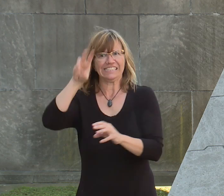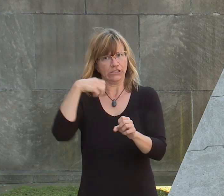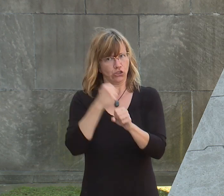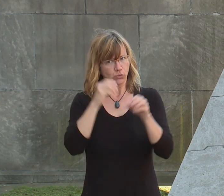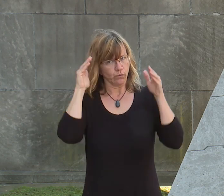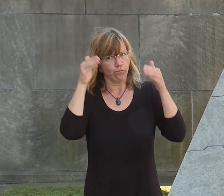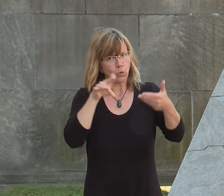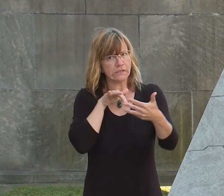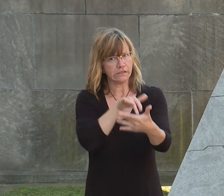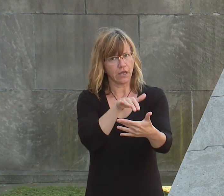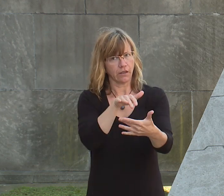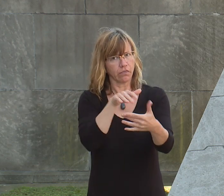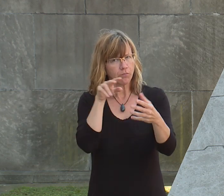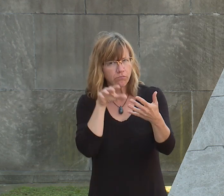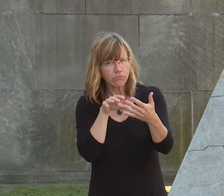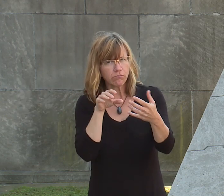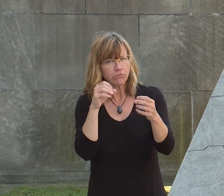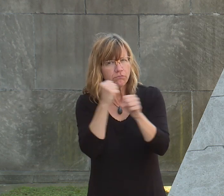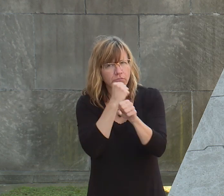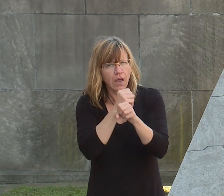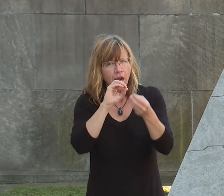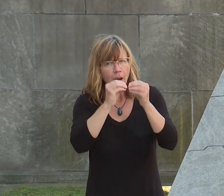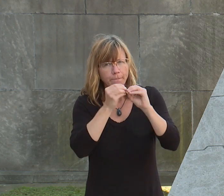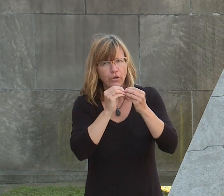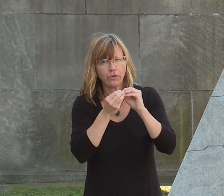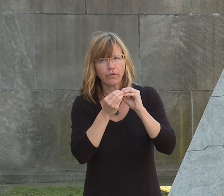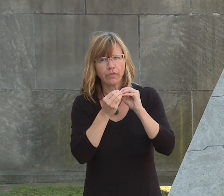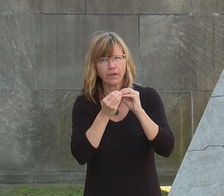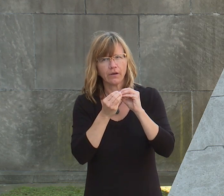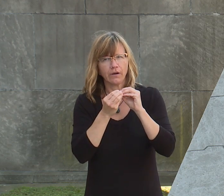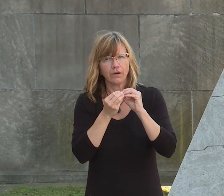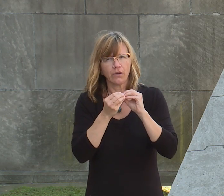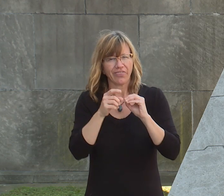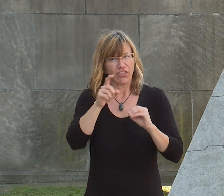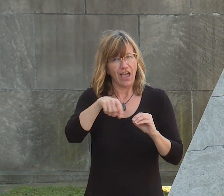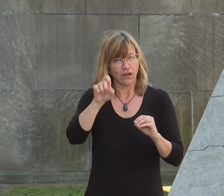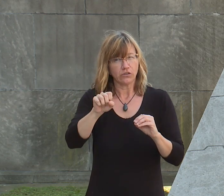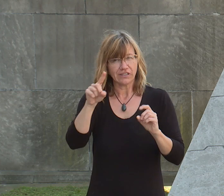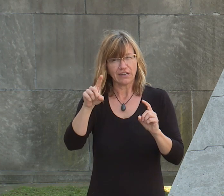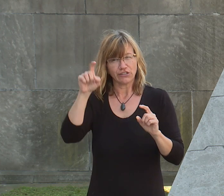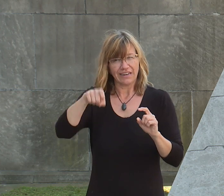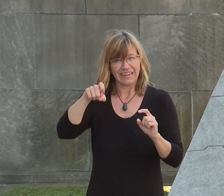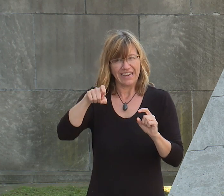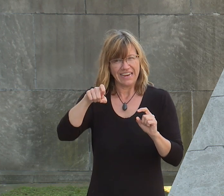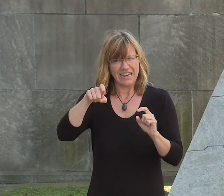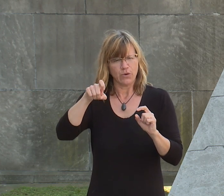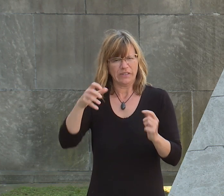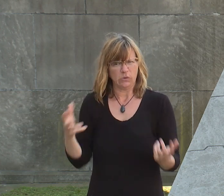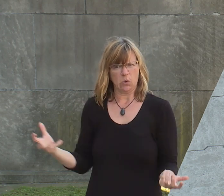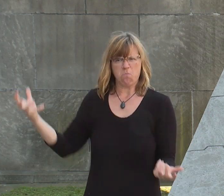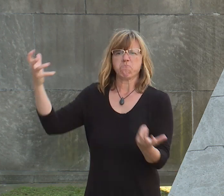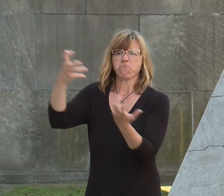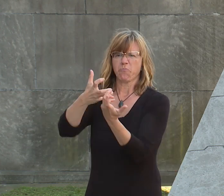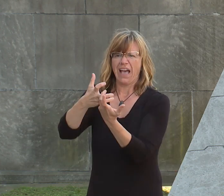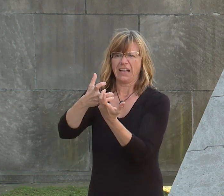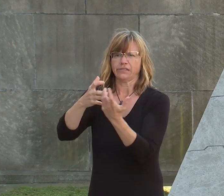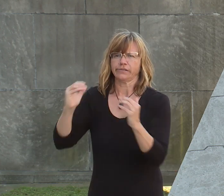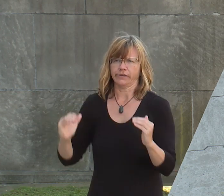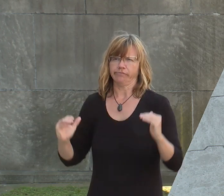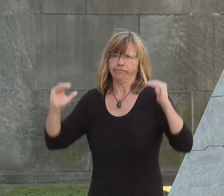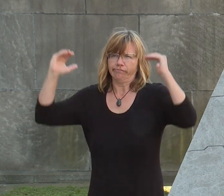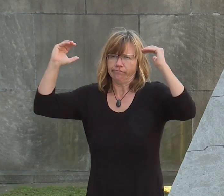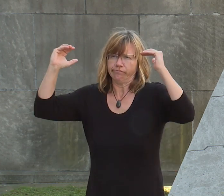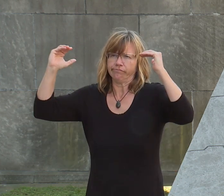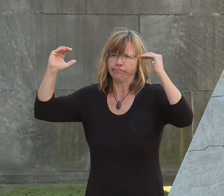the needs of children where they are and how they learn. We know the system made decisions. We know that other ones around the state are going to be making decisions,